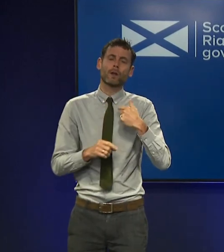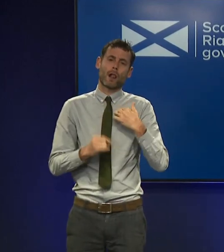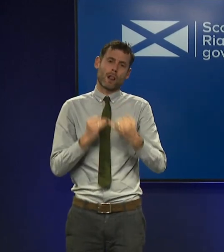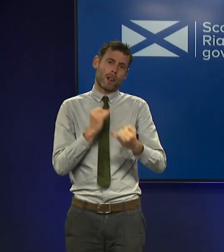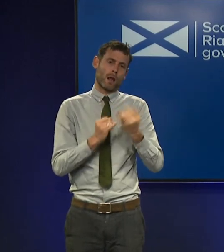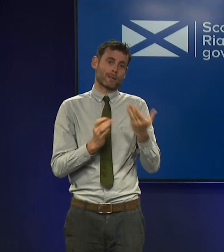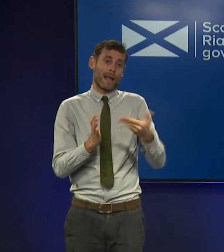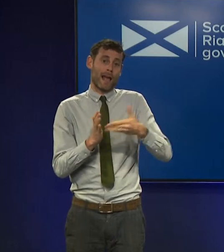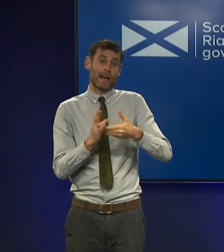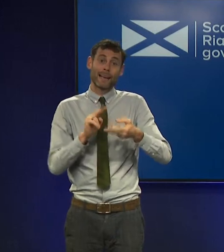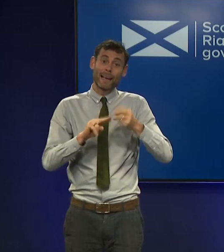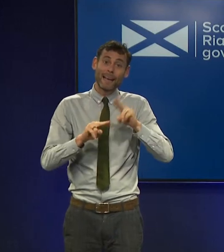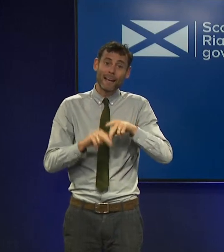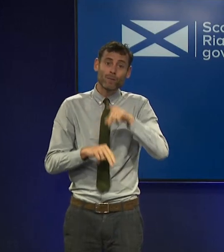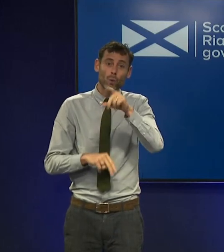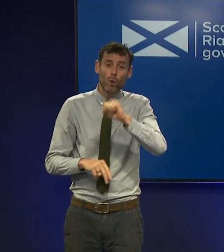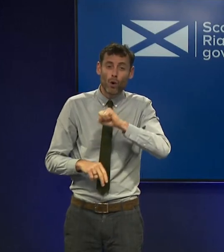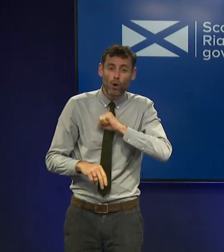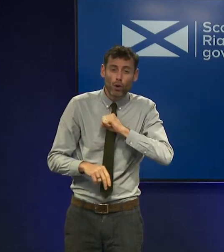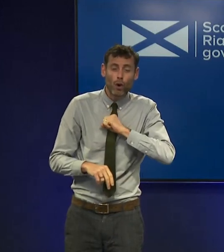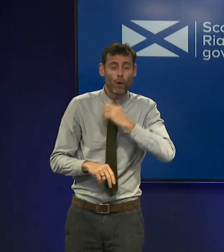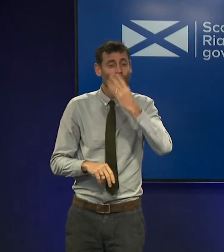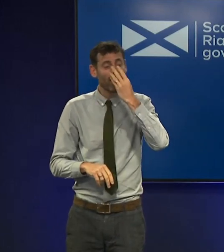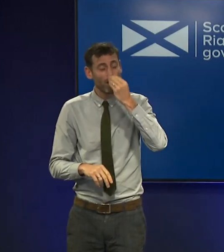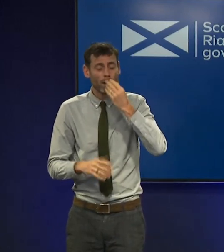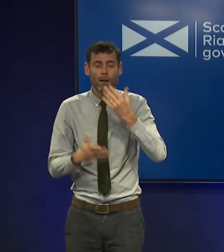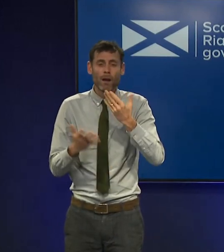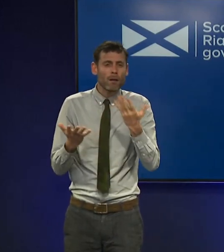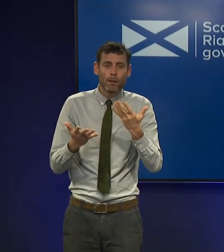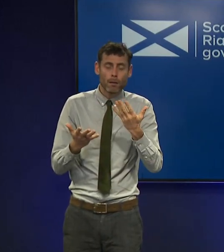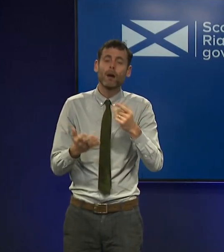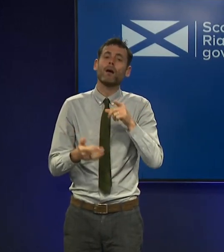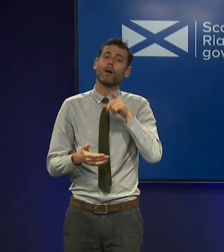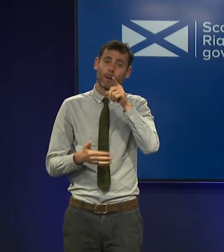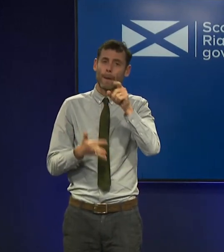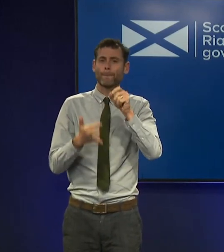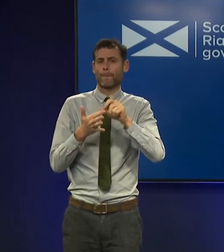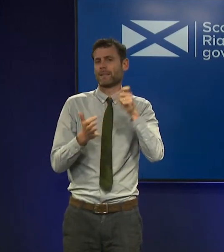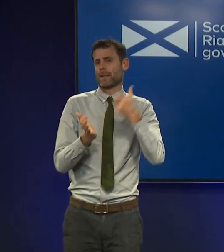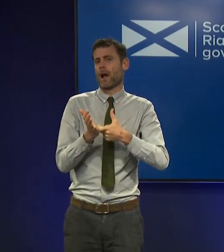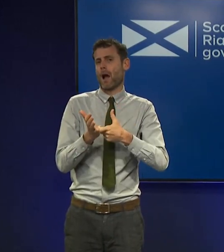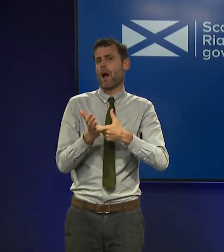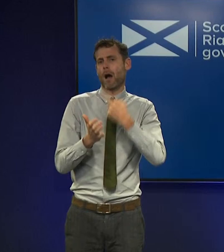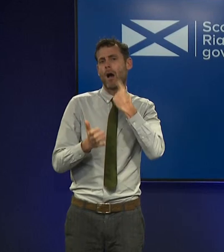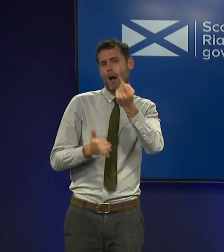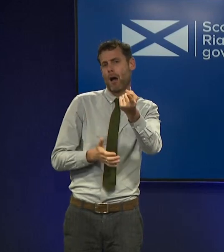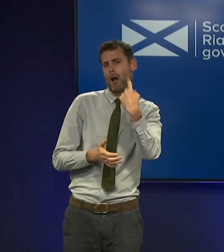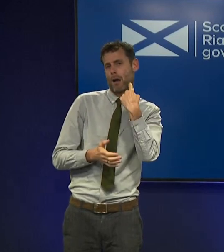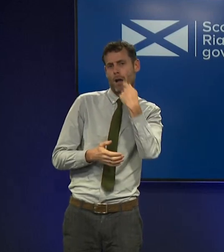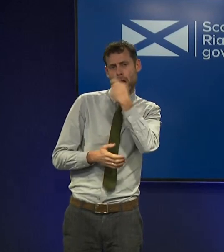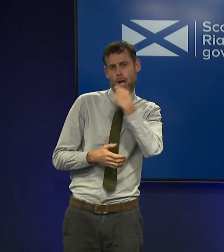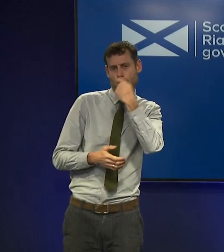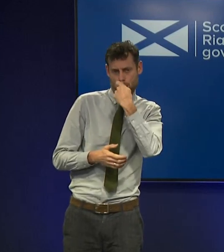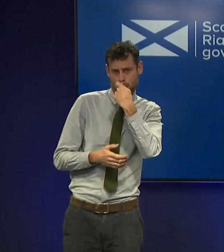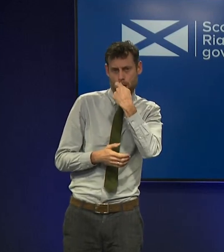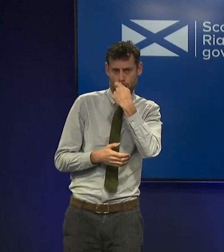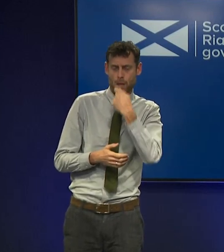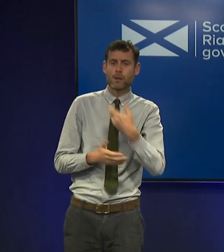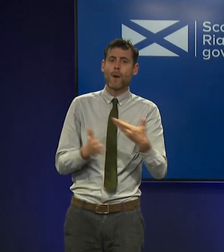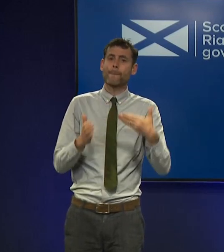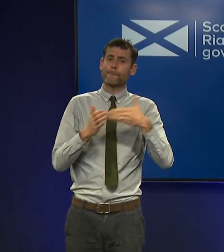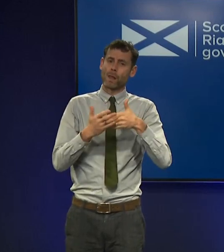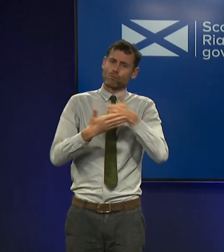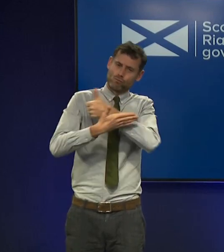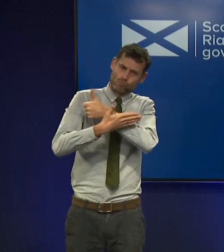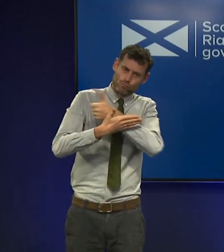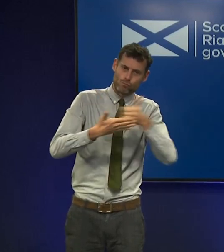if you have any symptoms at all, go and get a PCR test, no matter where in the country you live, and do regular LFD